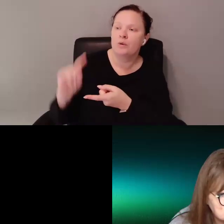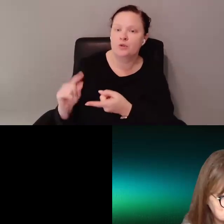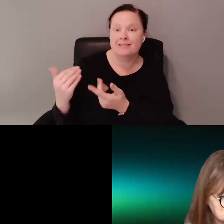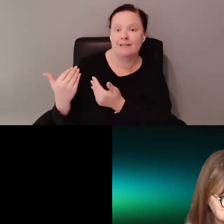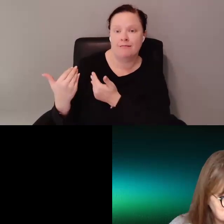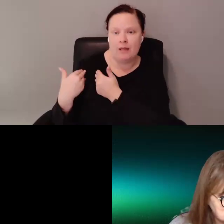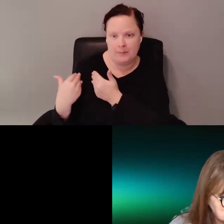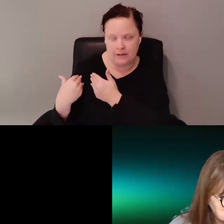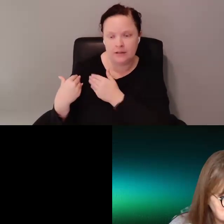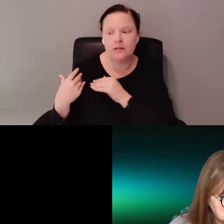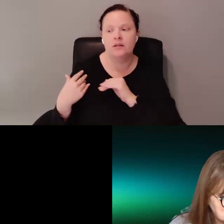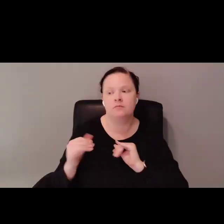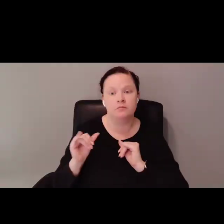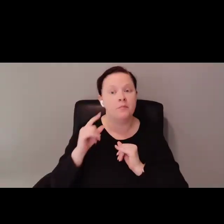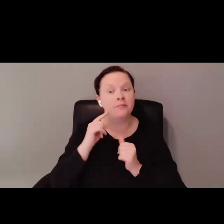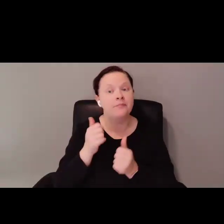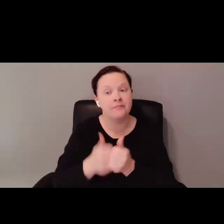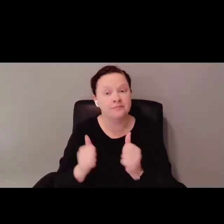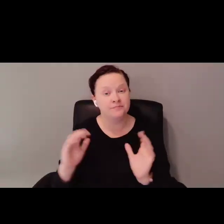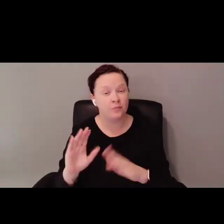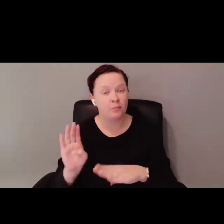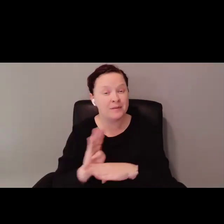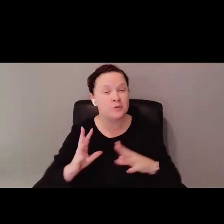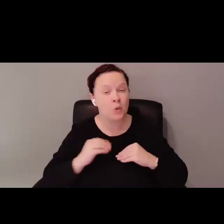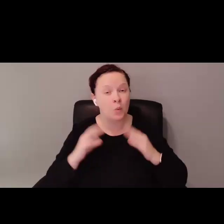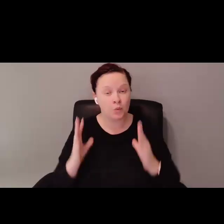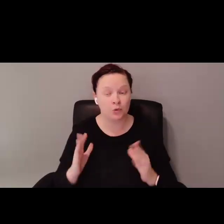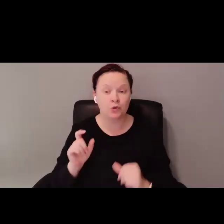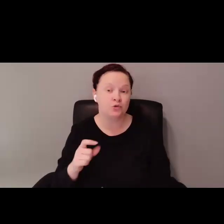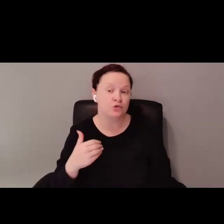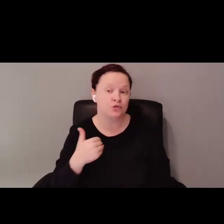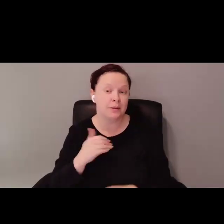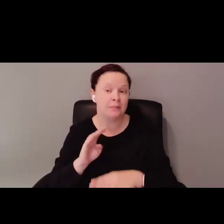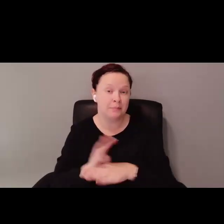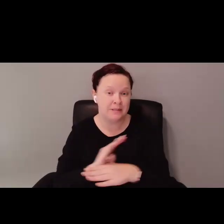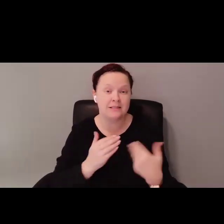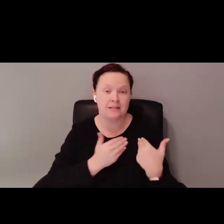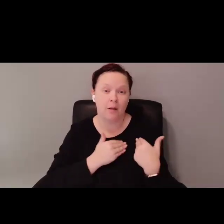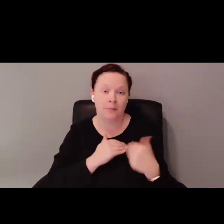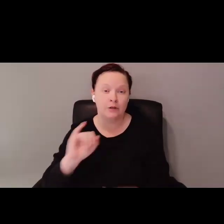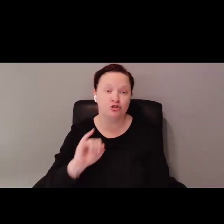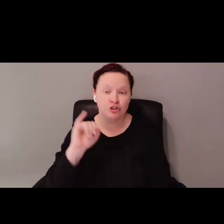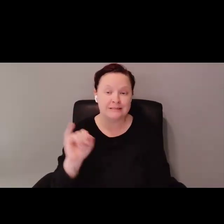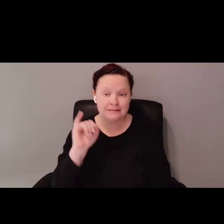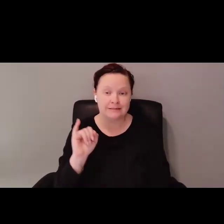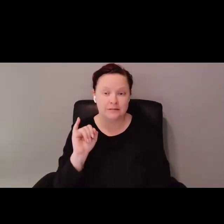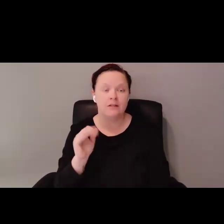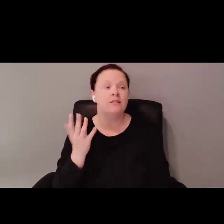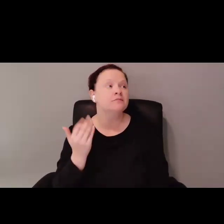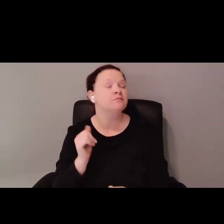that almost every small business owner needs to have business liability insurance, unless you're